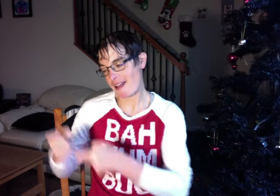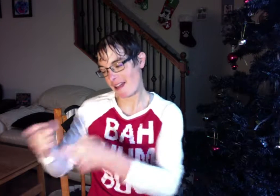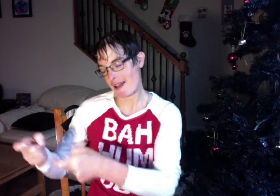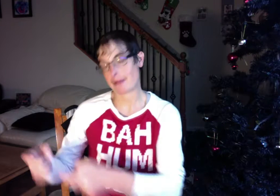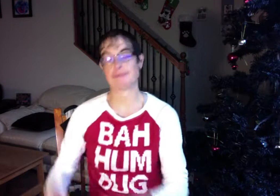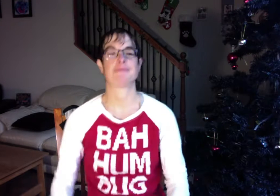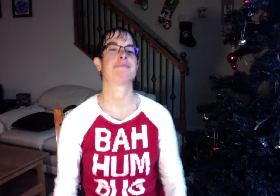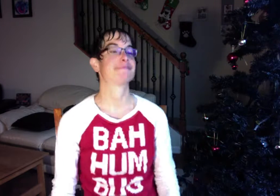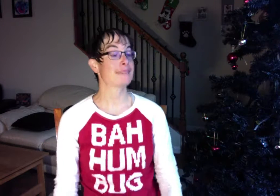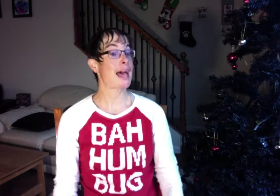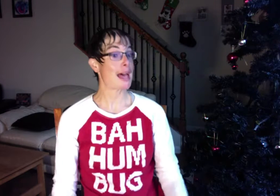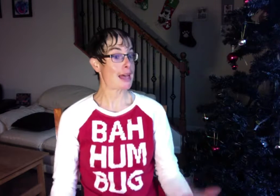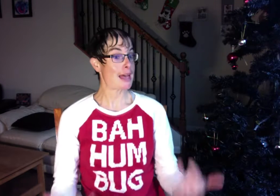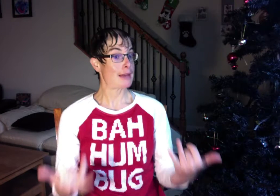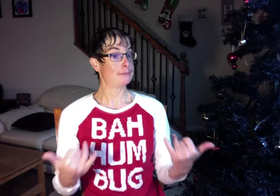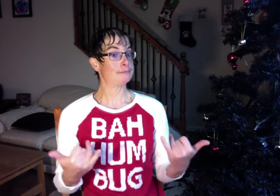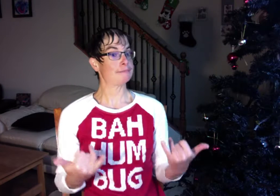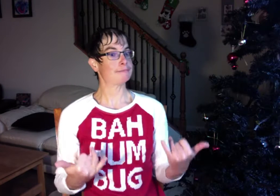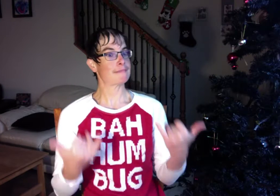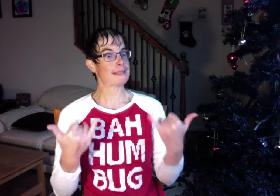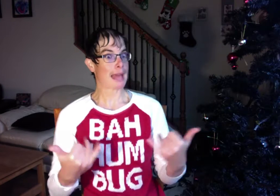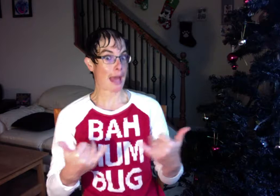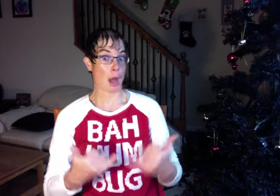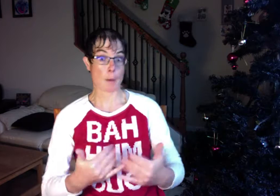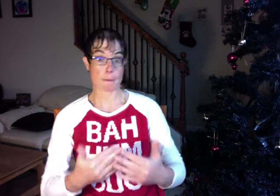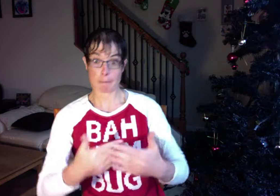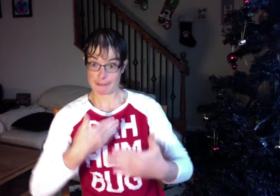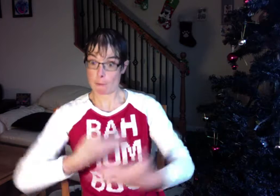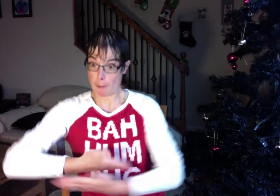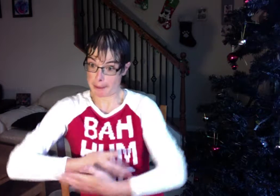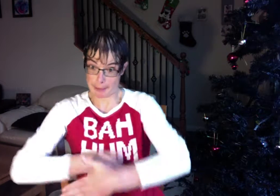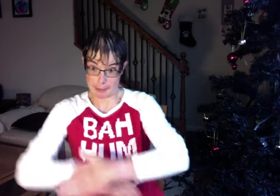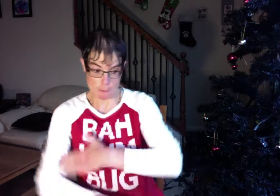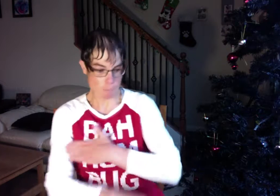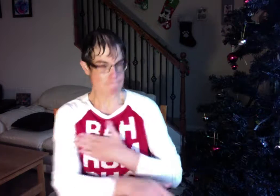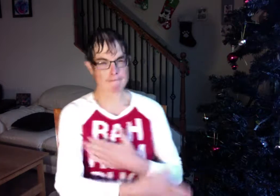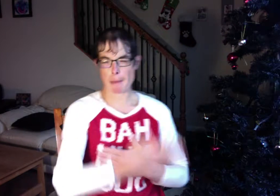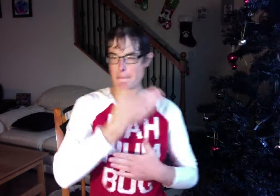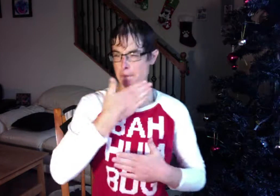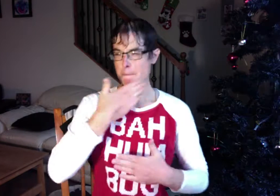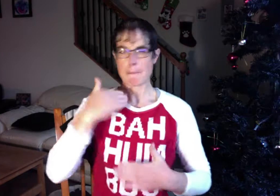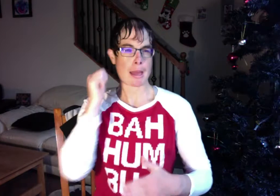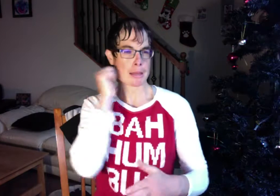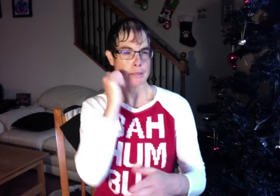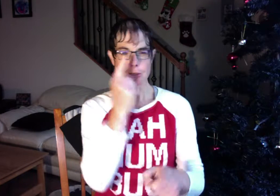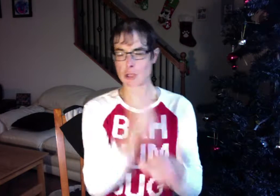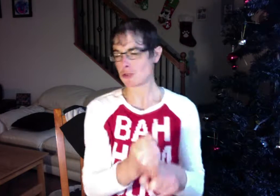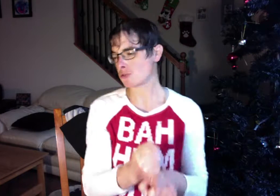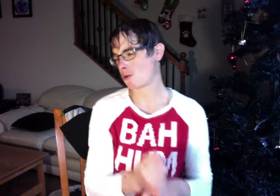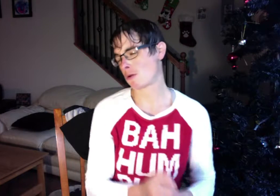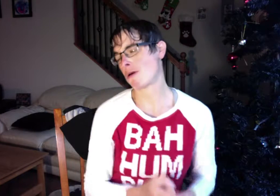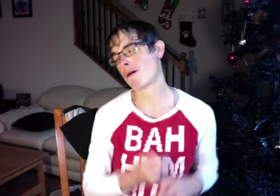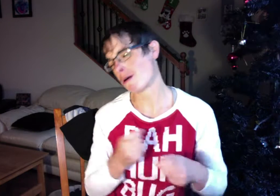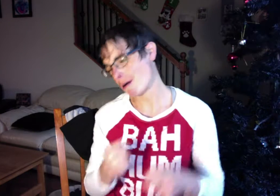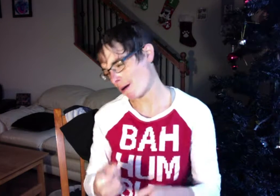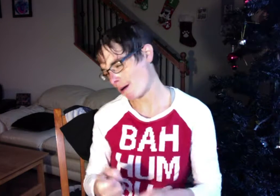Before Julius was born, Lily was the best big sister in the world. She gave him things, she told